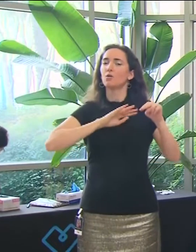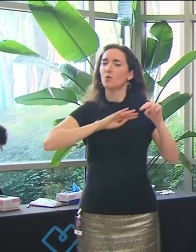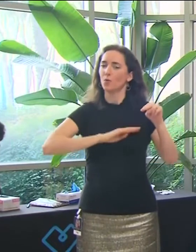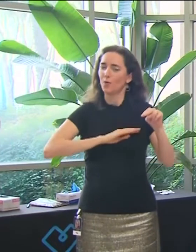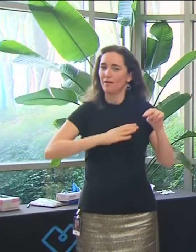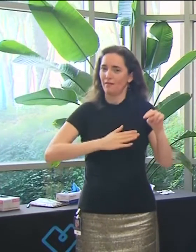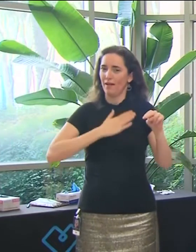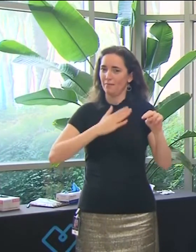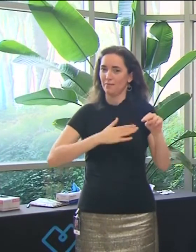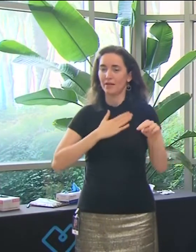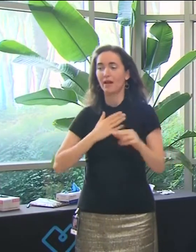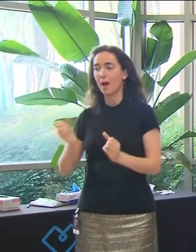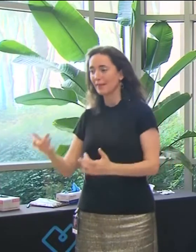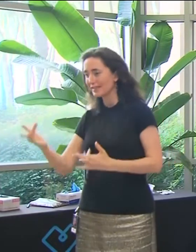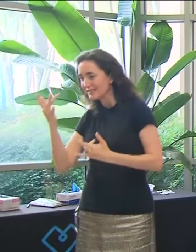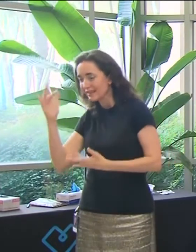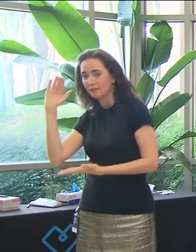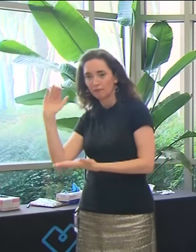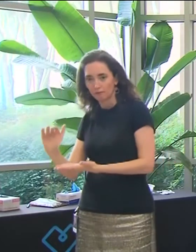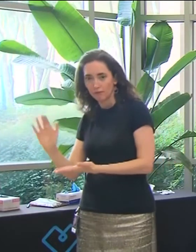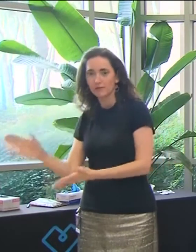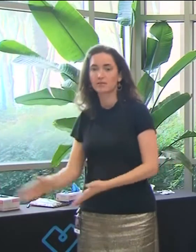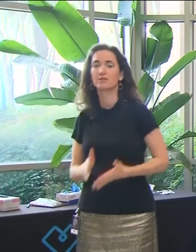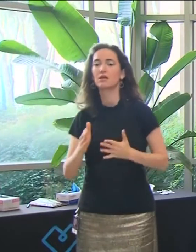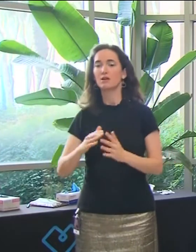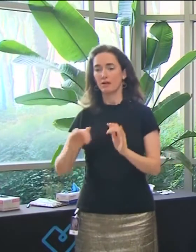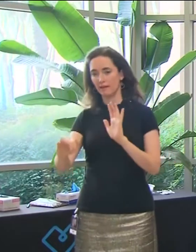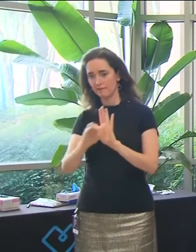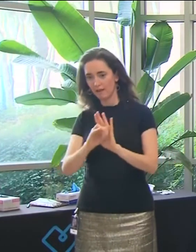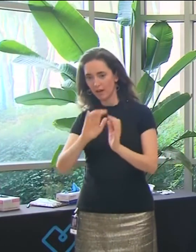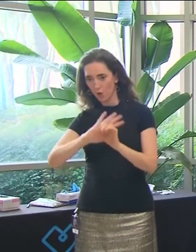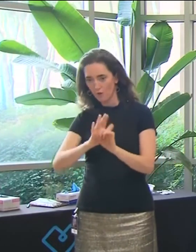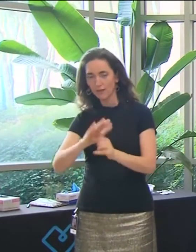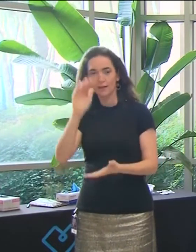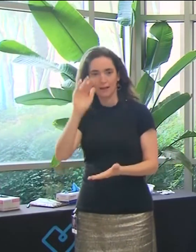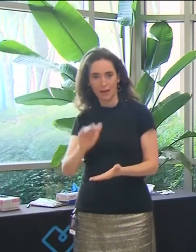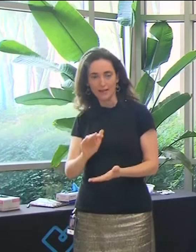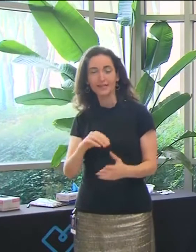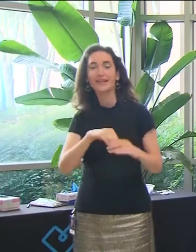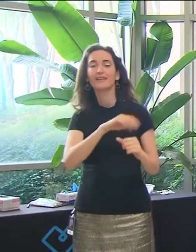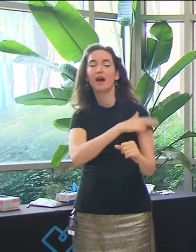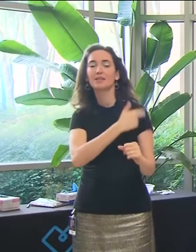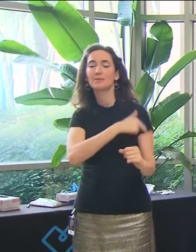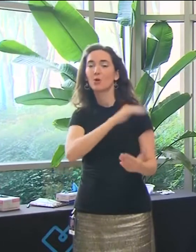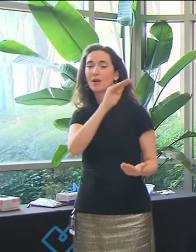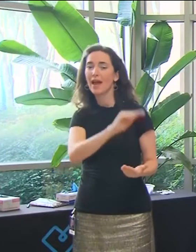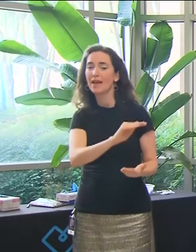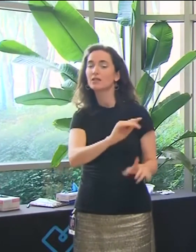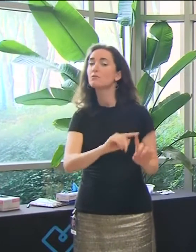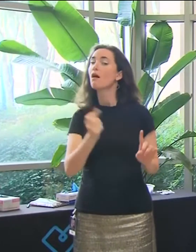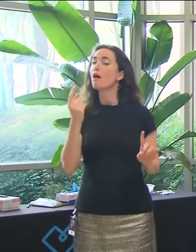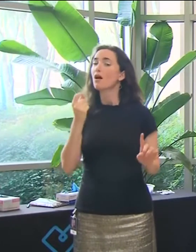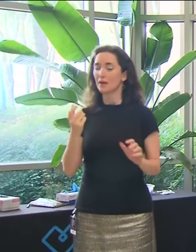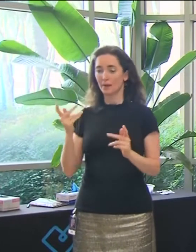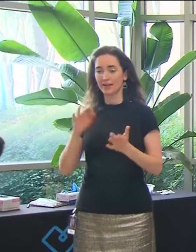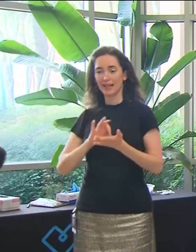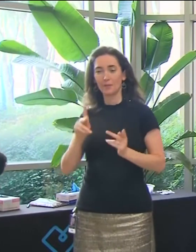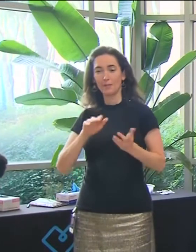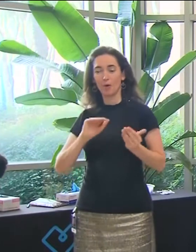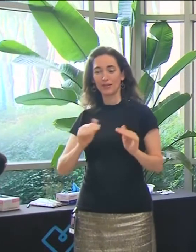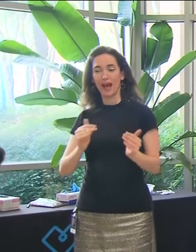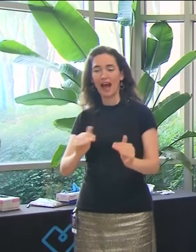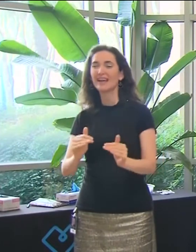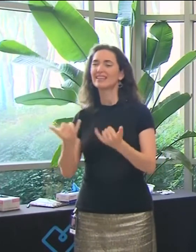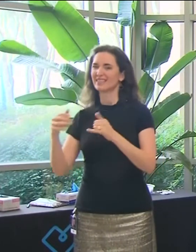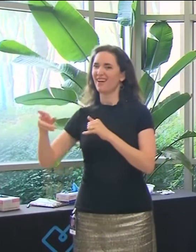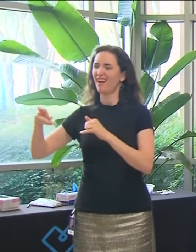down. Hospitalizations are down. Unfortunately, the deaths are a lagging indicator. They are starting to